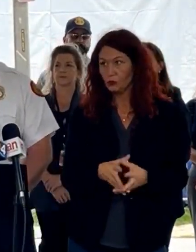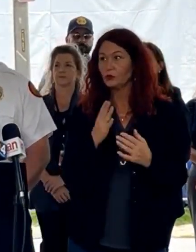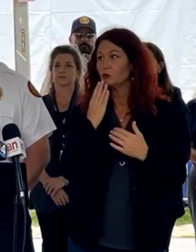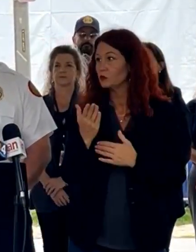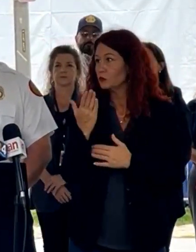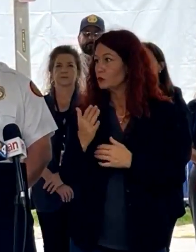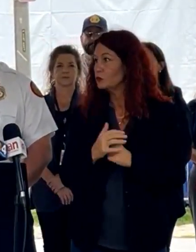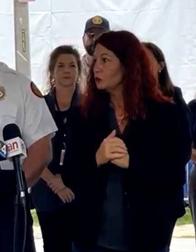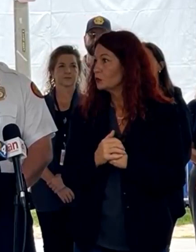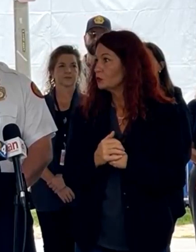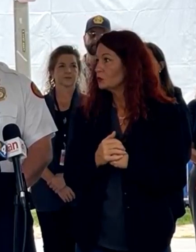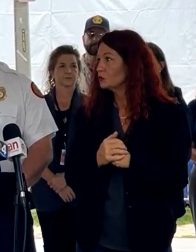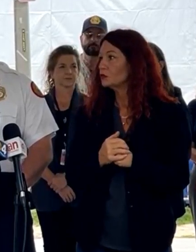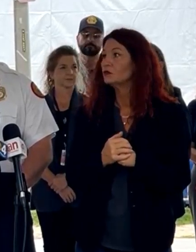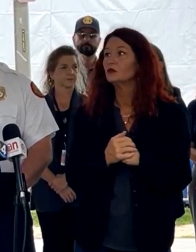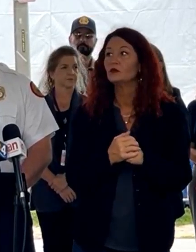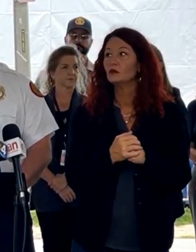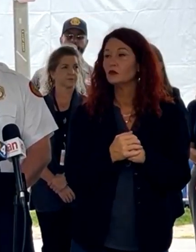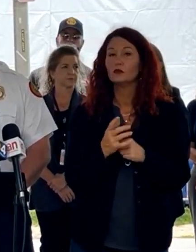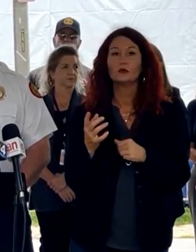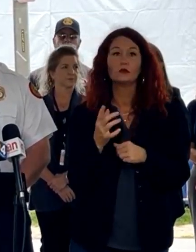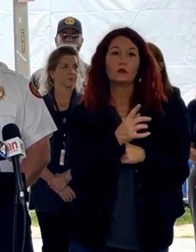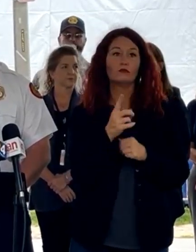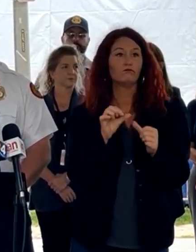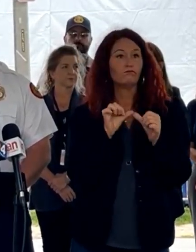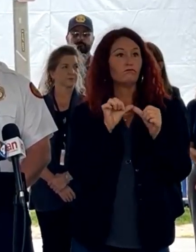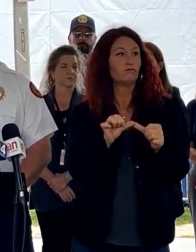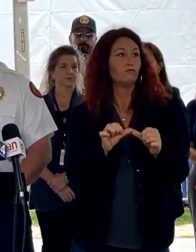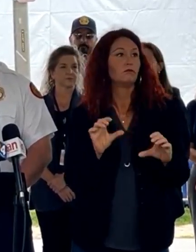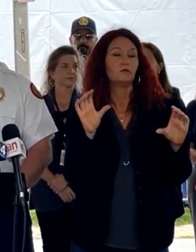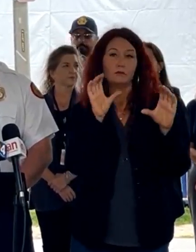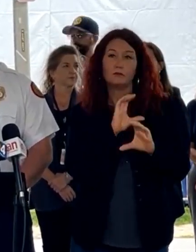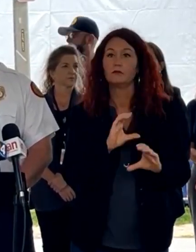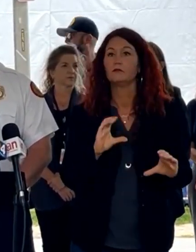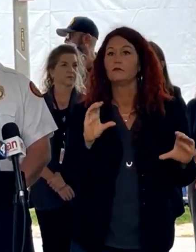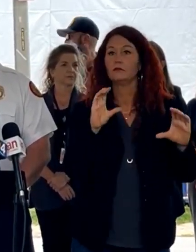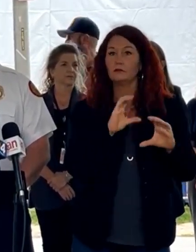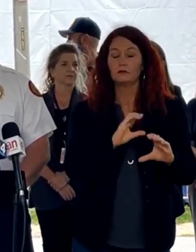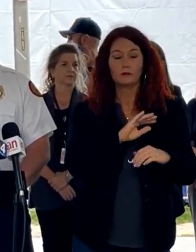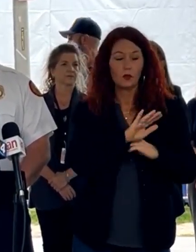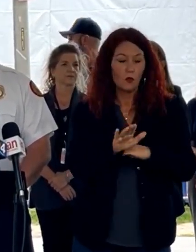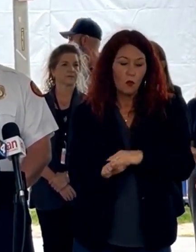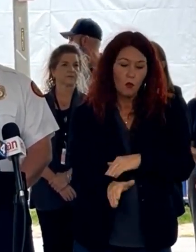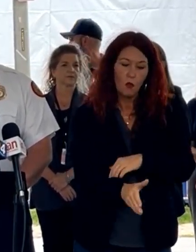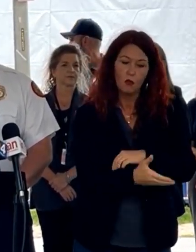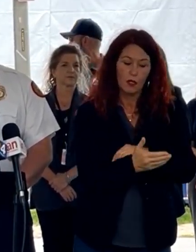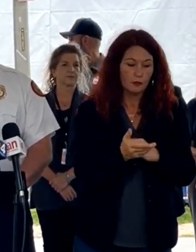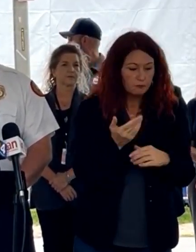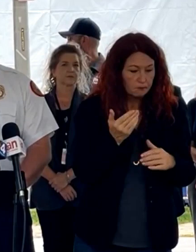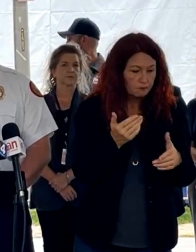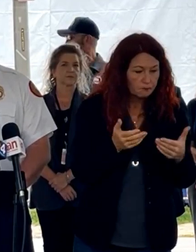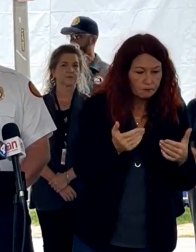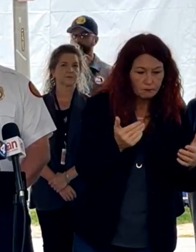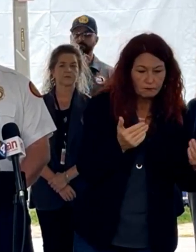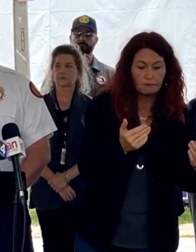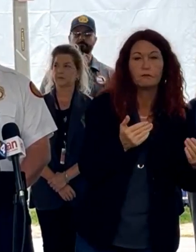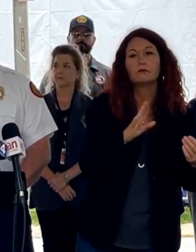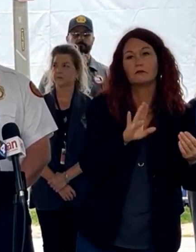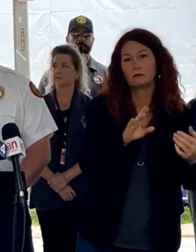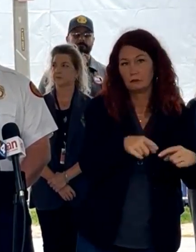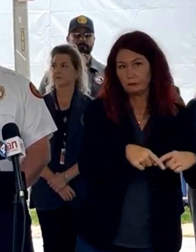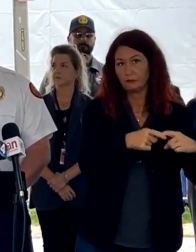Good morning. We're continuing our search efforts all throughout the entire debris pile, all throughout the night. As mentioned, we did have one stop